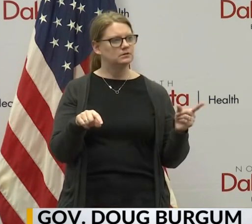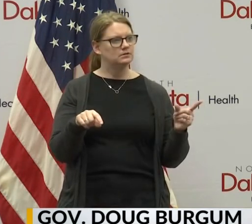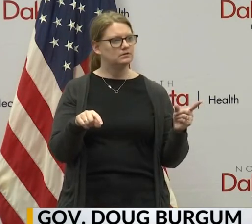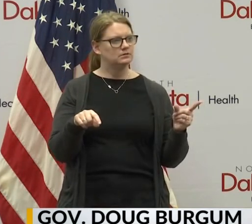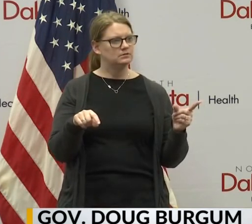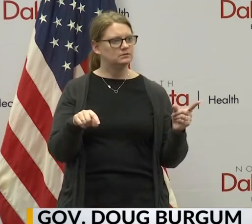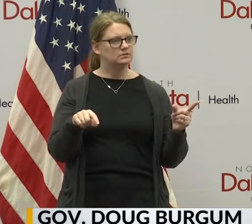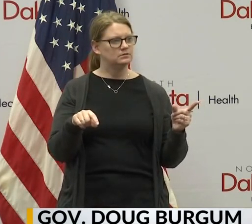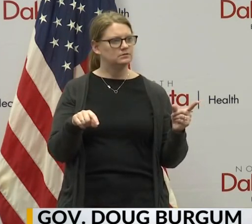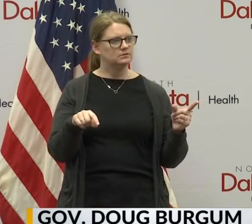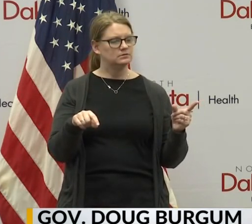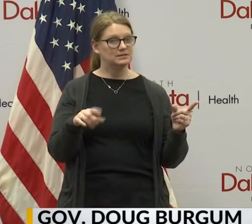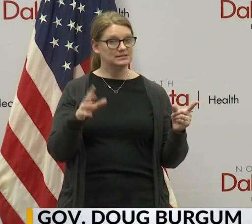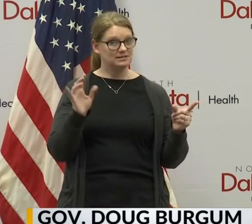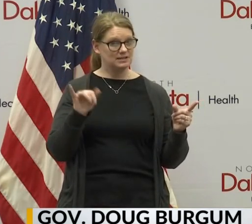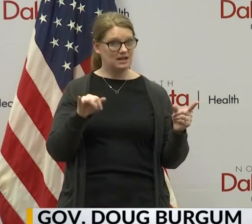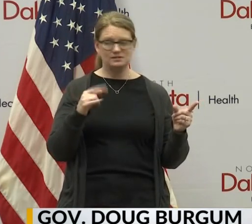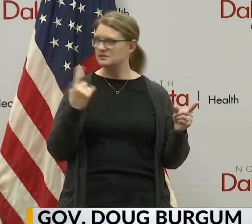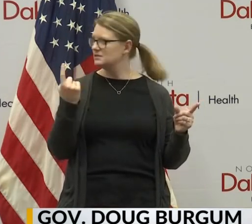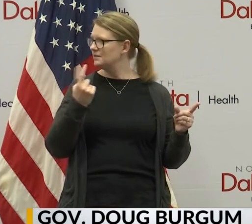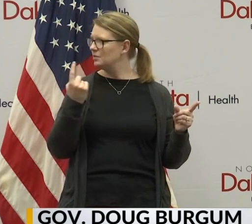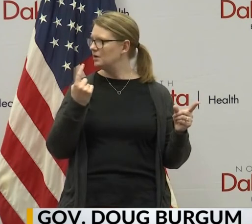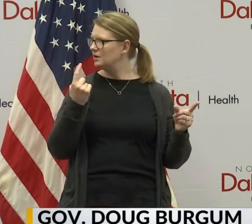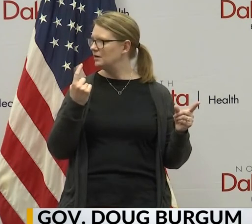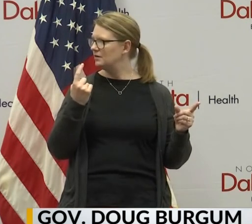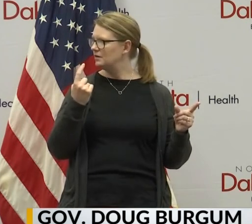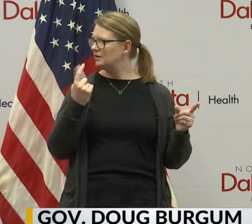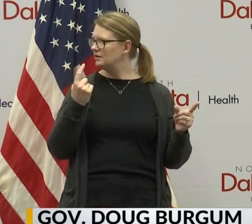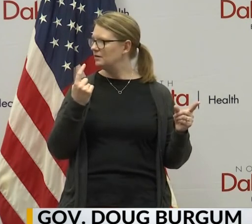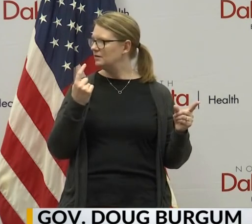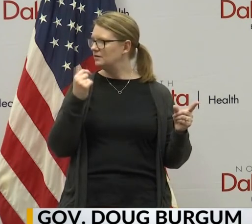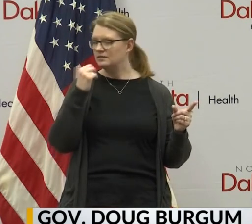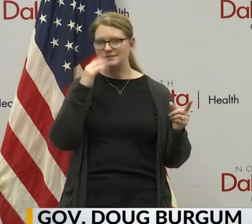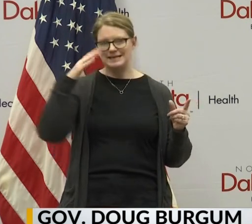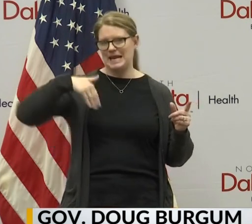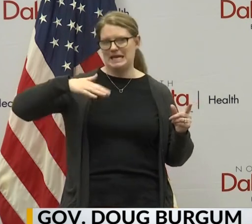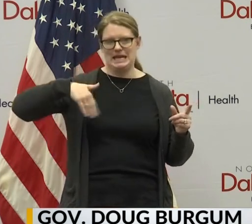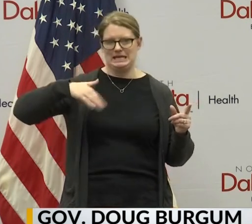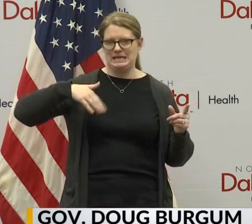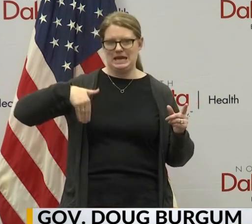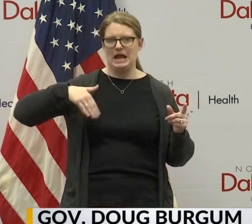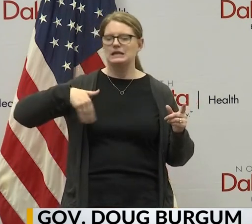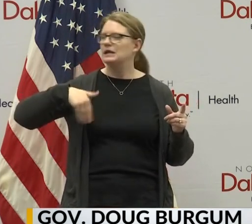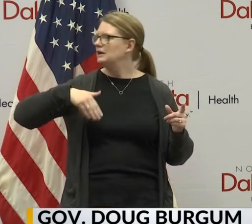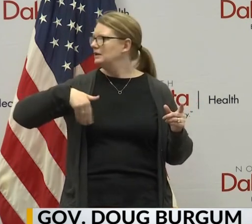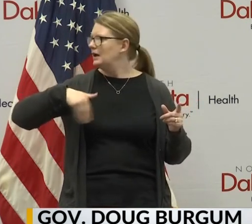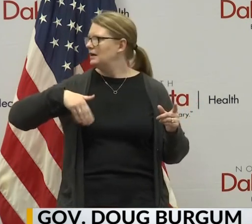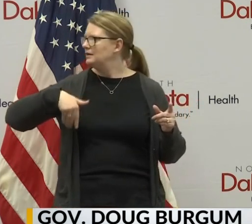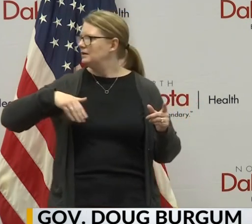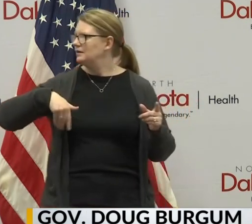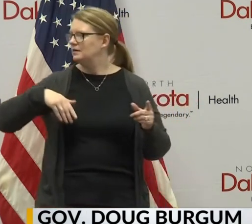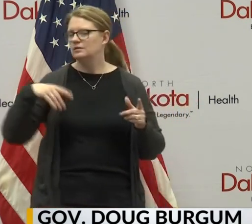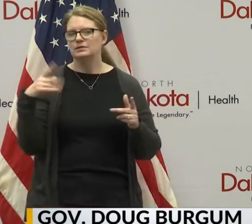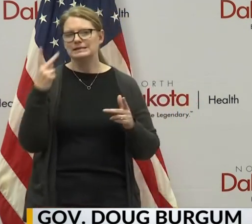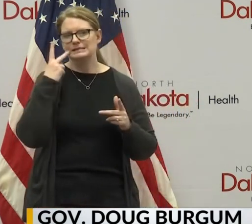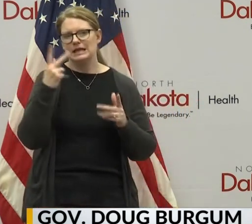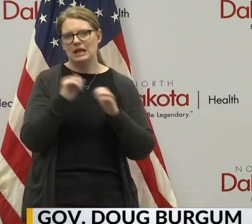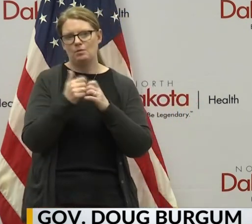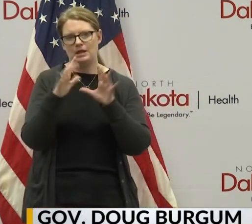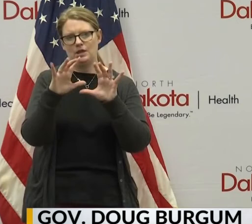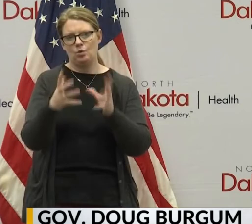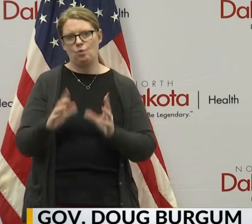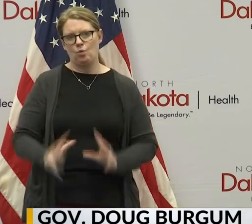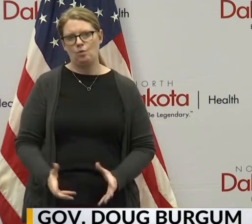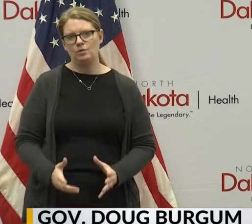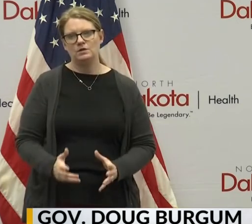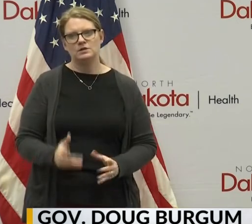do we have that up somewhere? We don't have it up yet. Don't have it up yet? We're looking at how we can group that so it's not